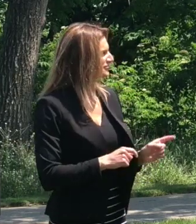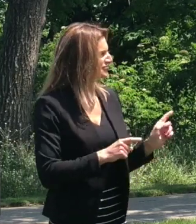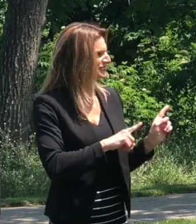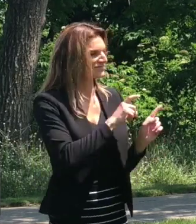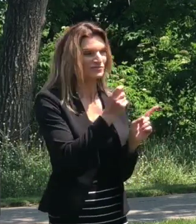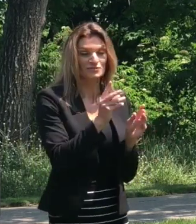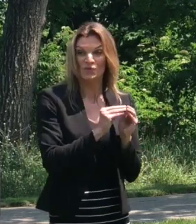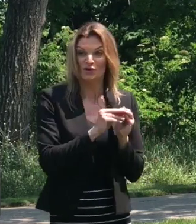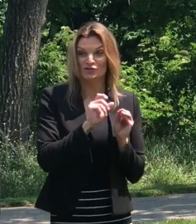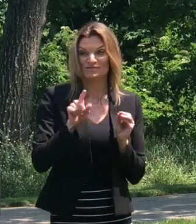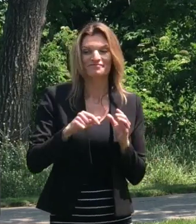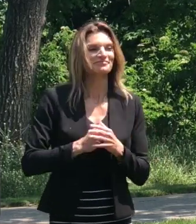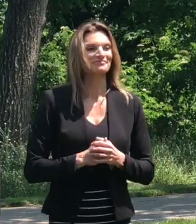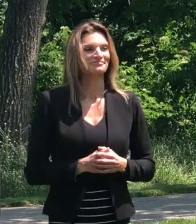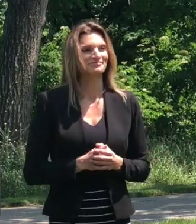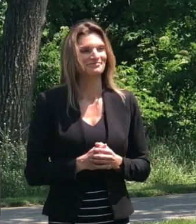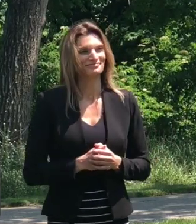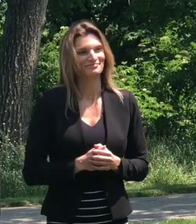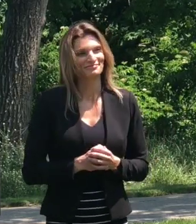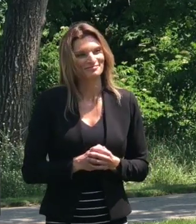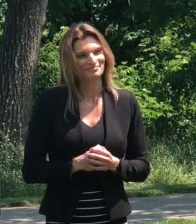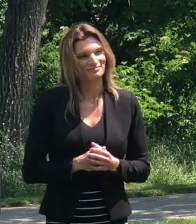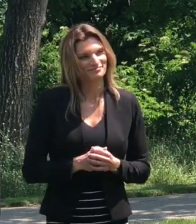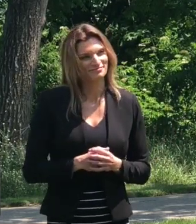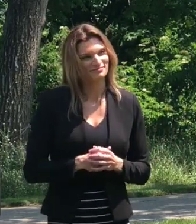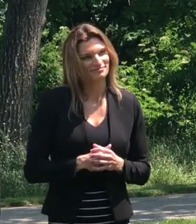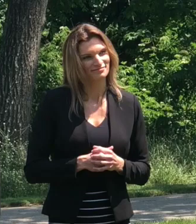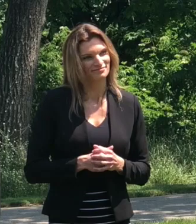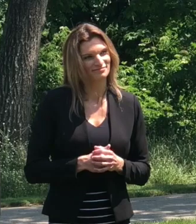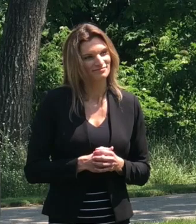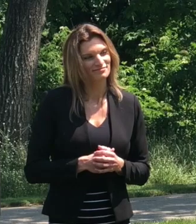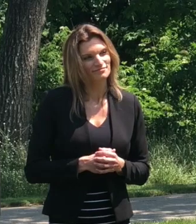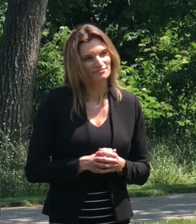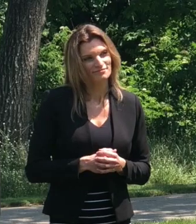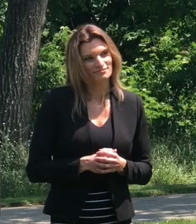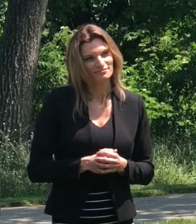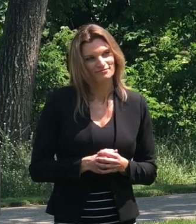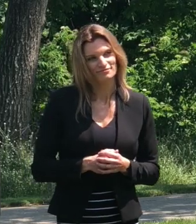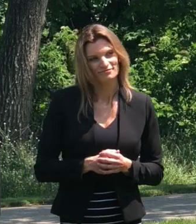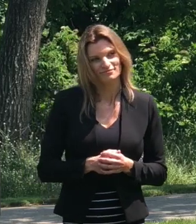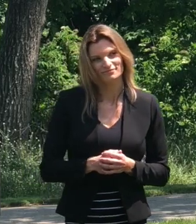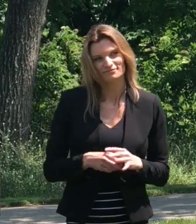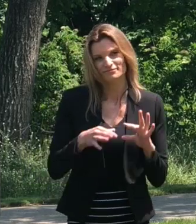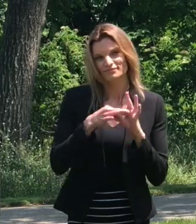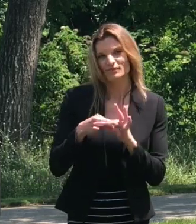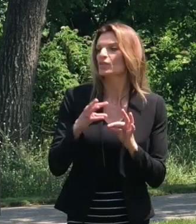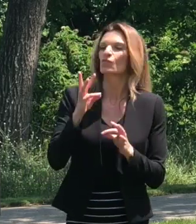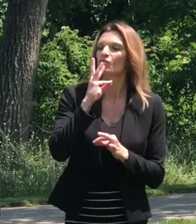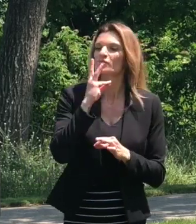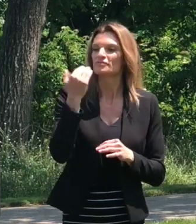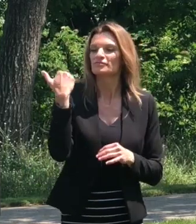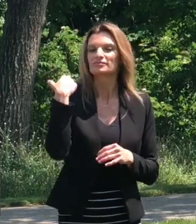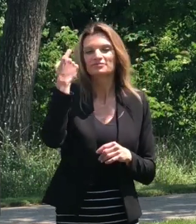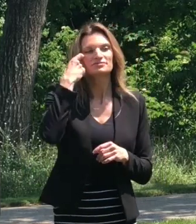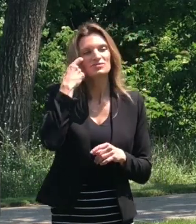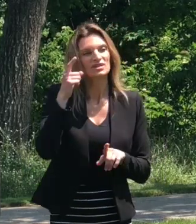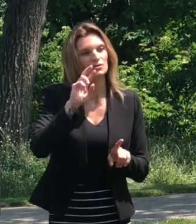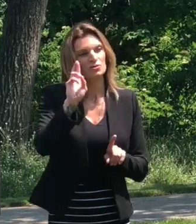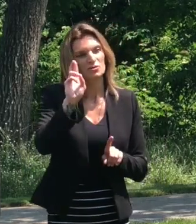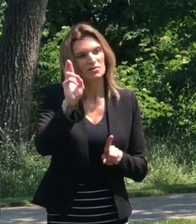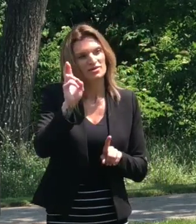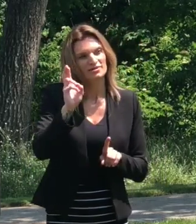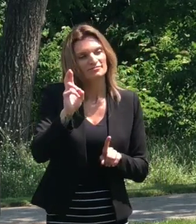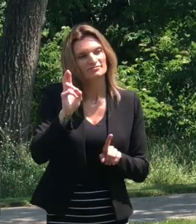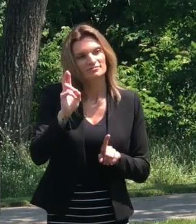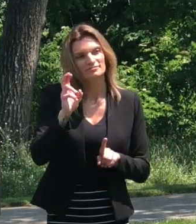more questions. Governor Whitmer, on the topic of water, recently Republicans in the Senate